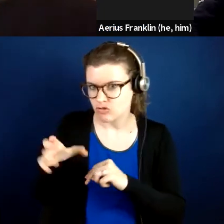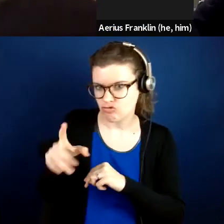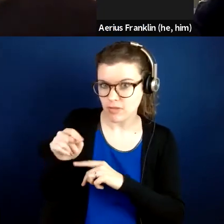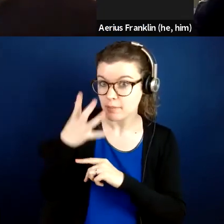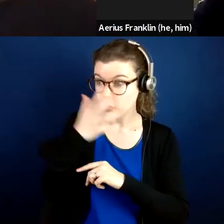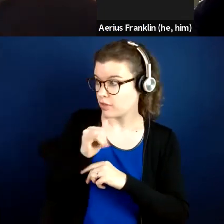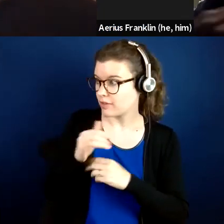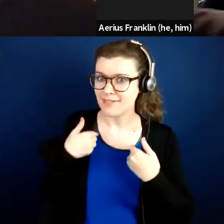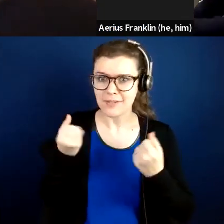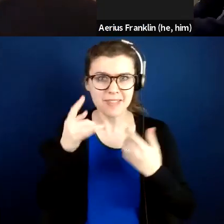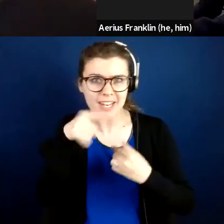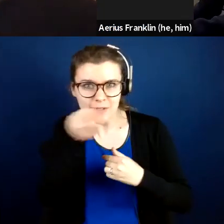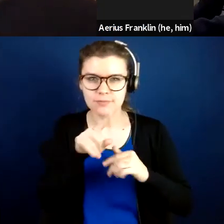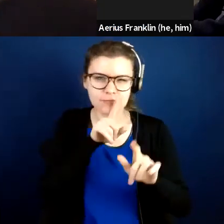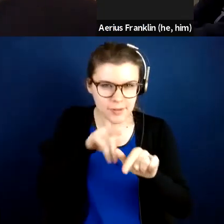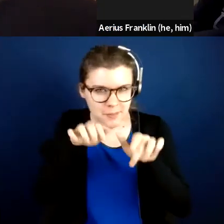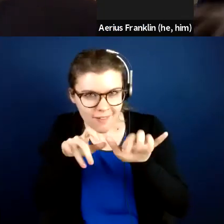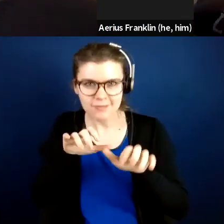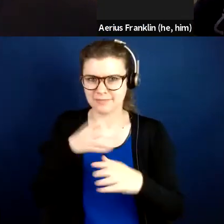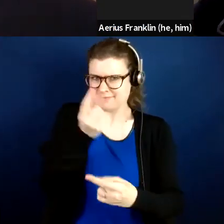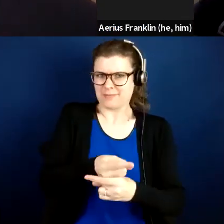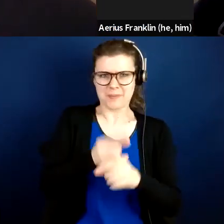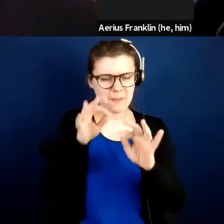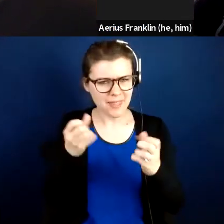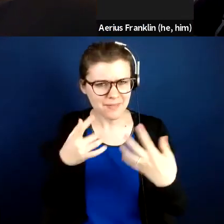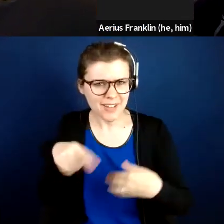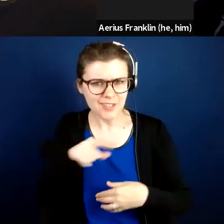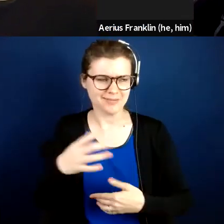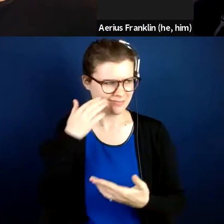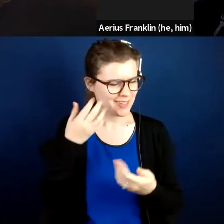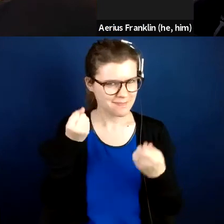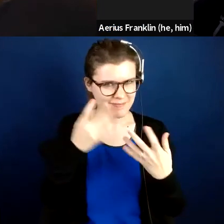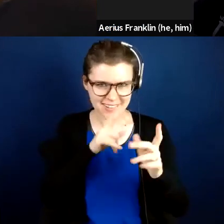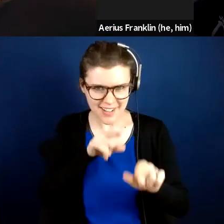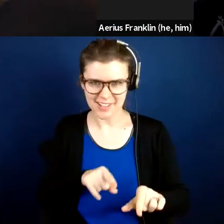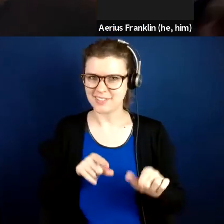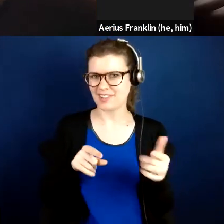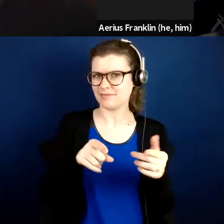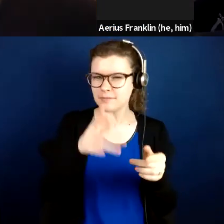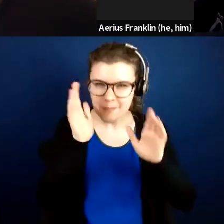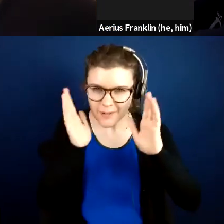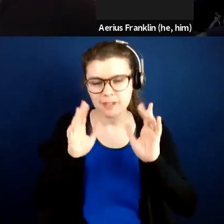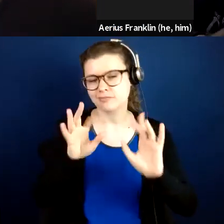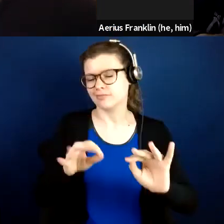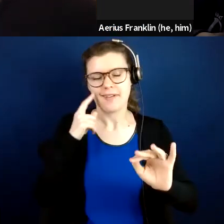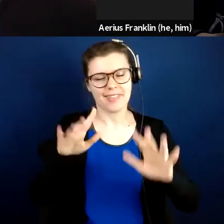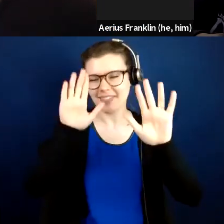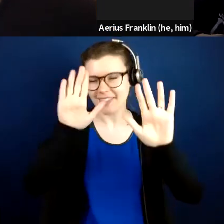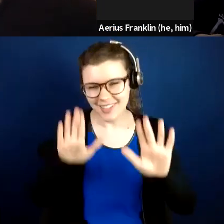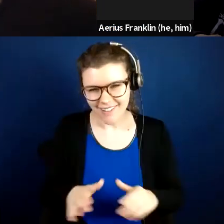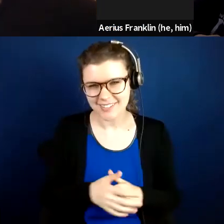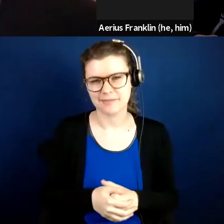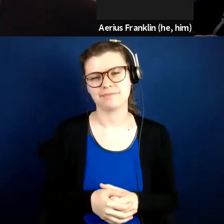like there were a lot of people responding in the chat, and they knew a lot of the answers and they were paying attention. And I think that's awesome.